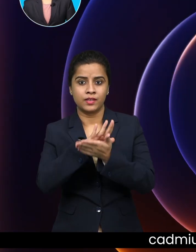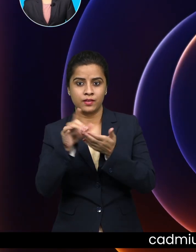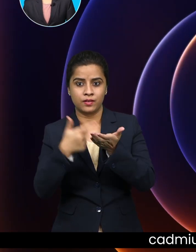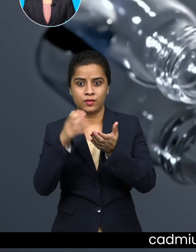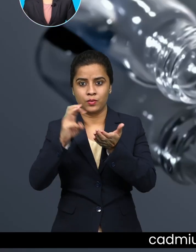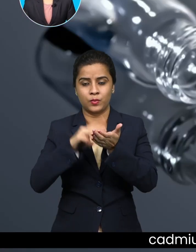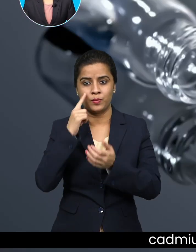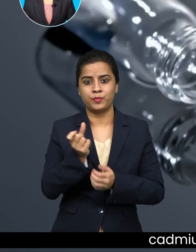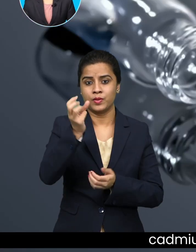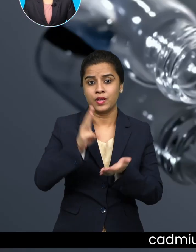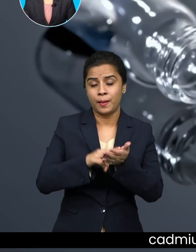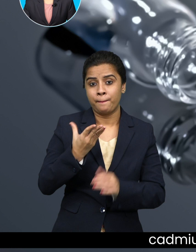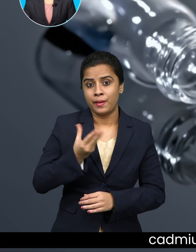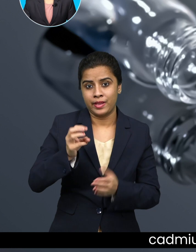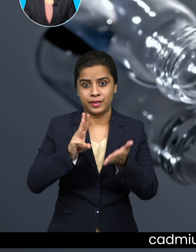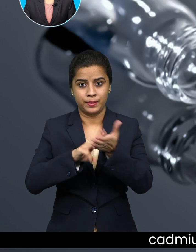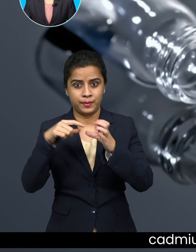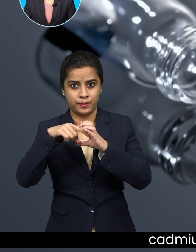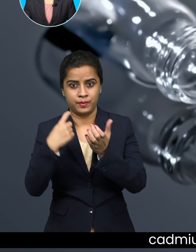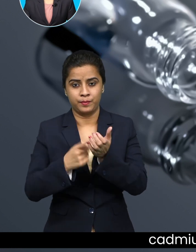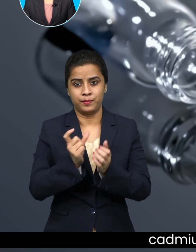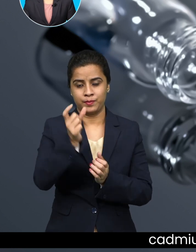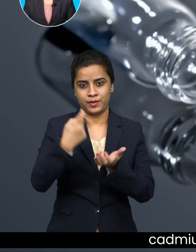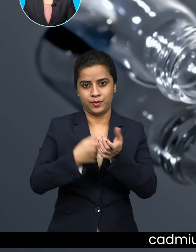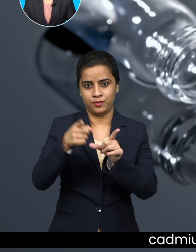chromium and mercury.